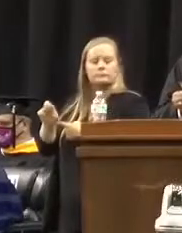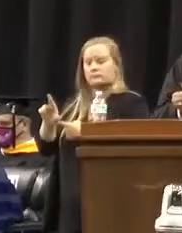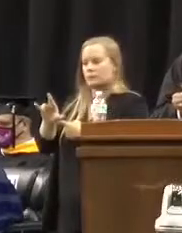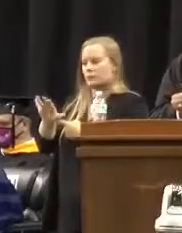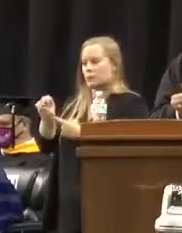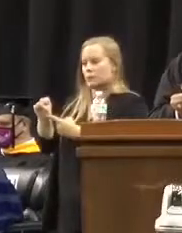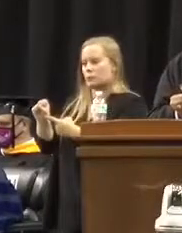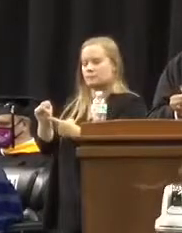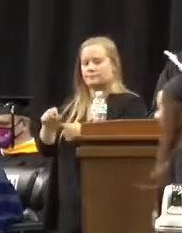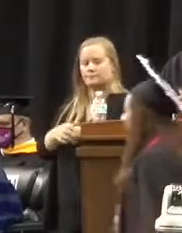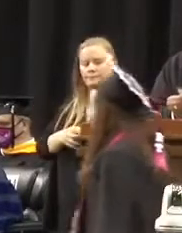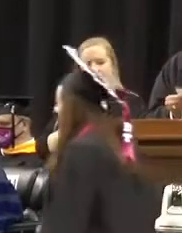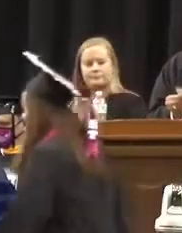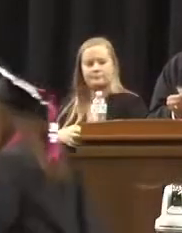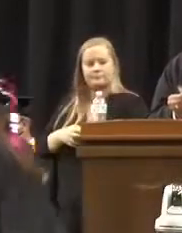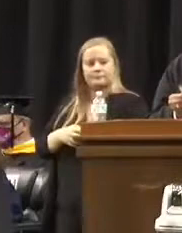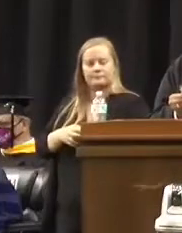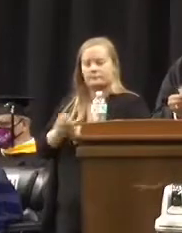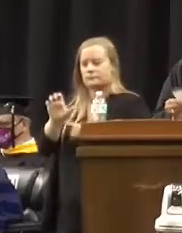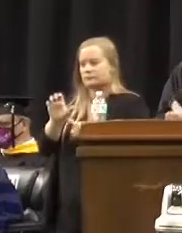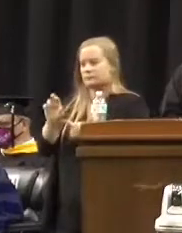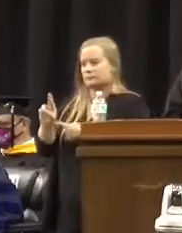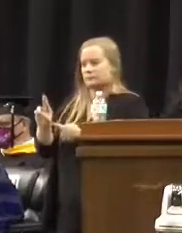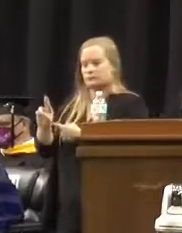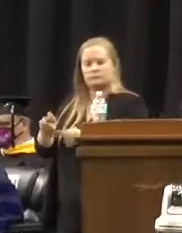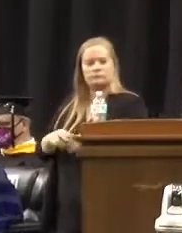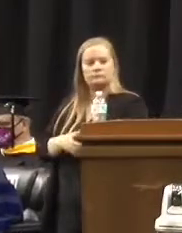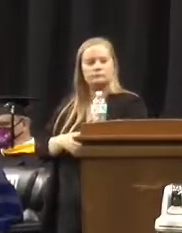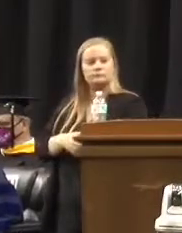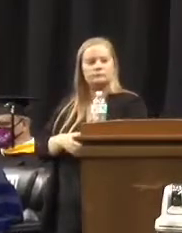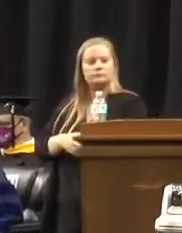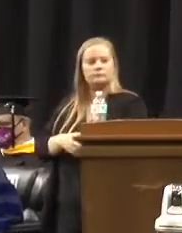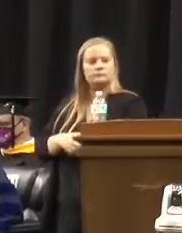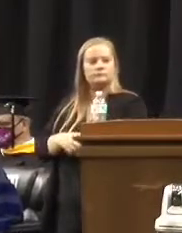Lisselle Rios, Crimson Scholar.